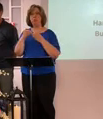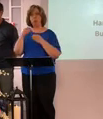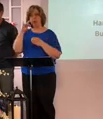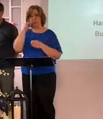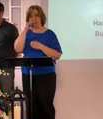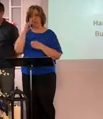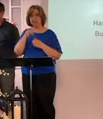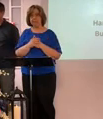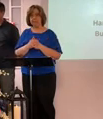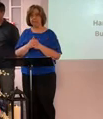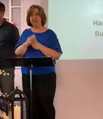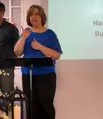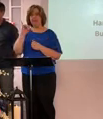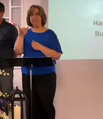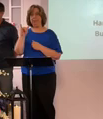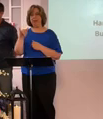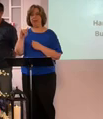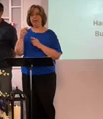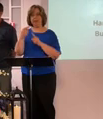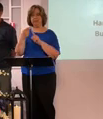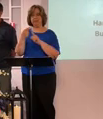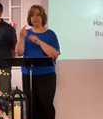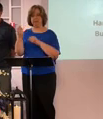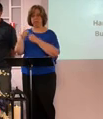that September,